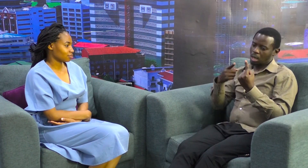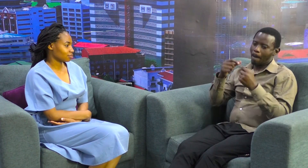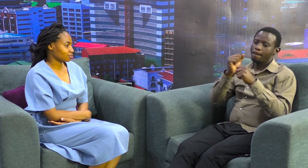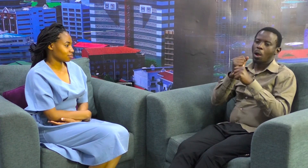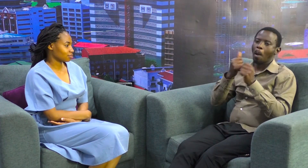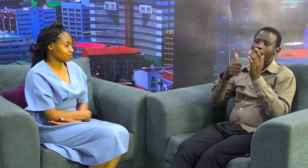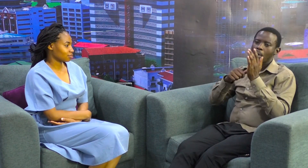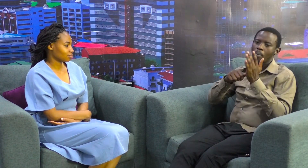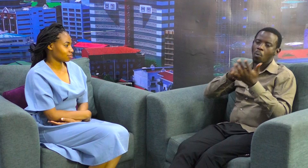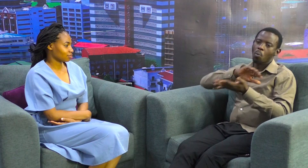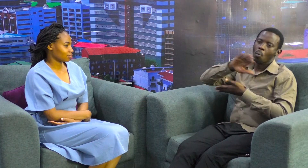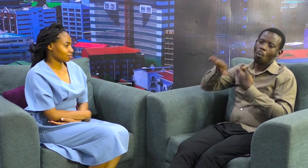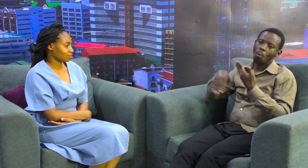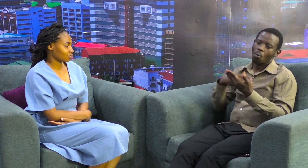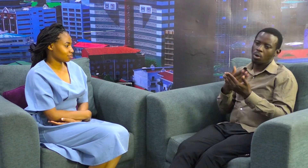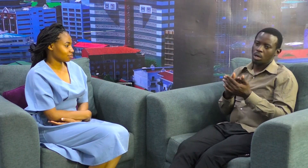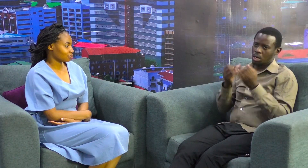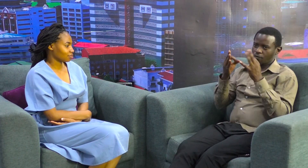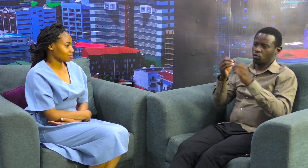alter all those barriers.